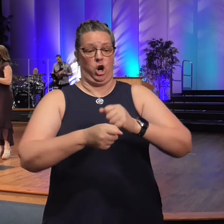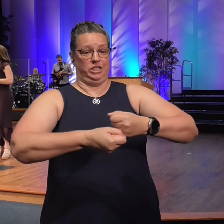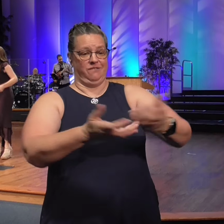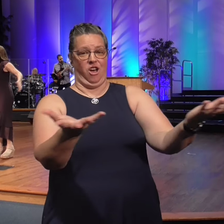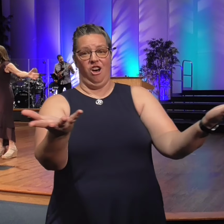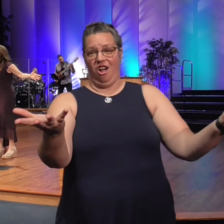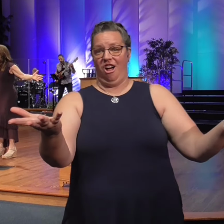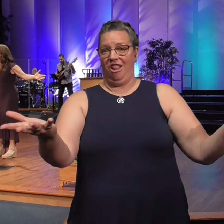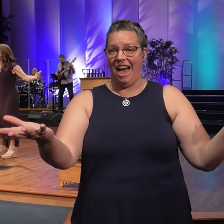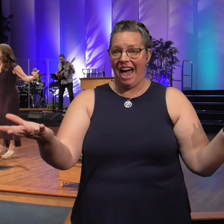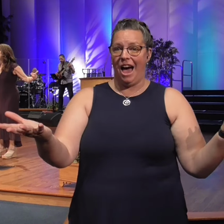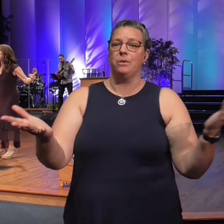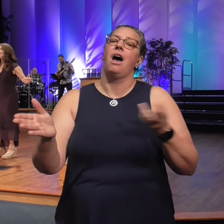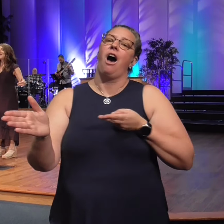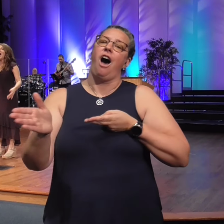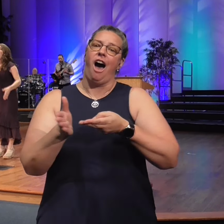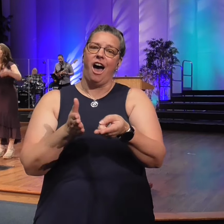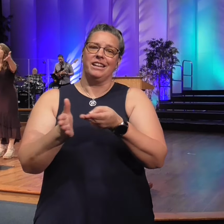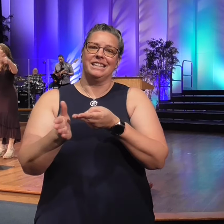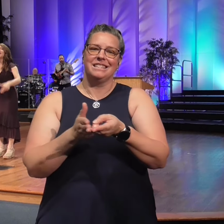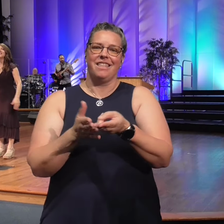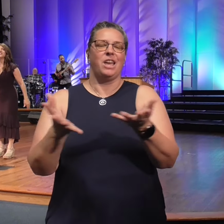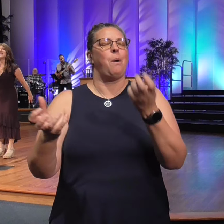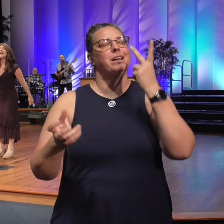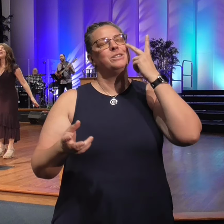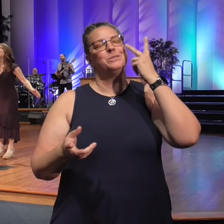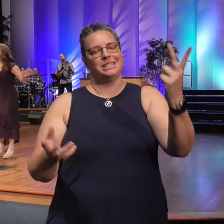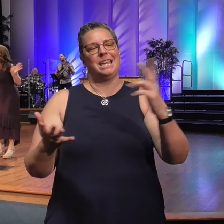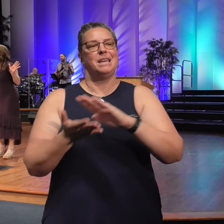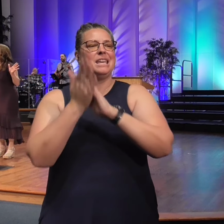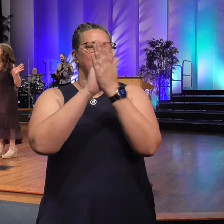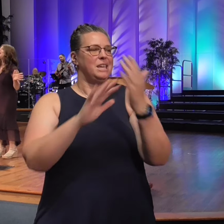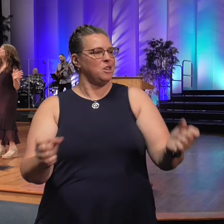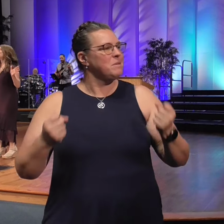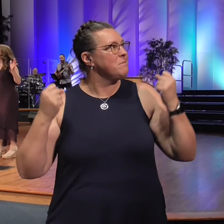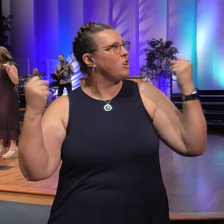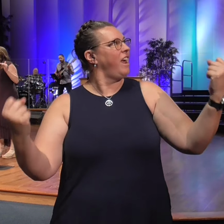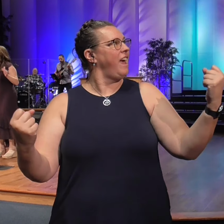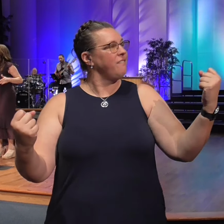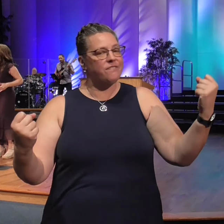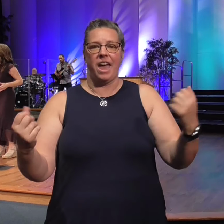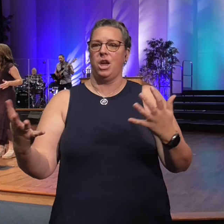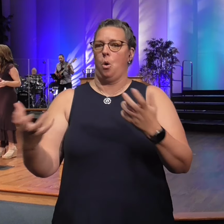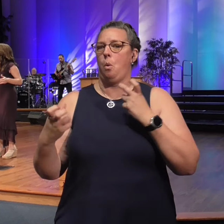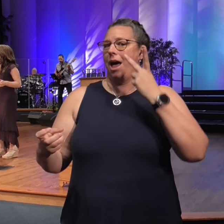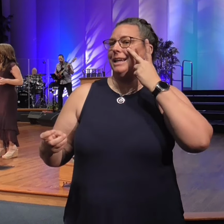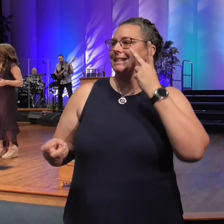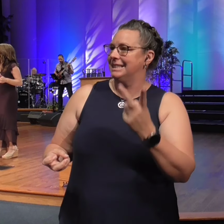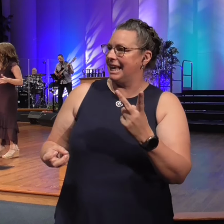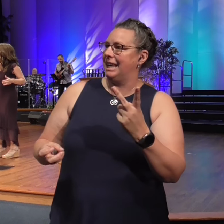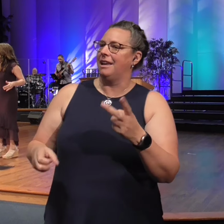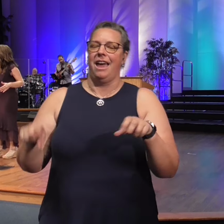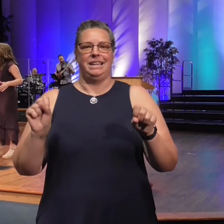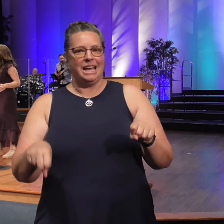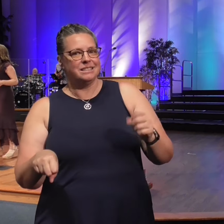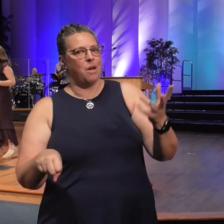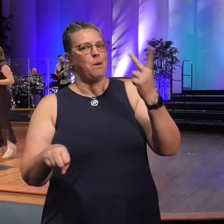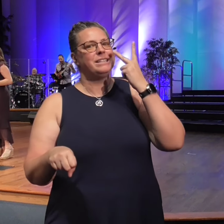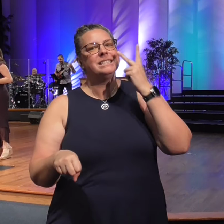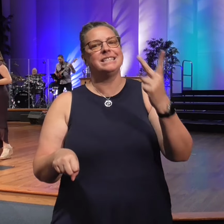out. Honestly, I wanna see you be brave. I wanna see you, yeah,